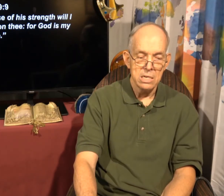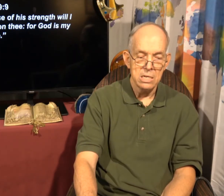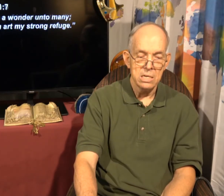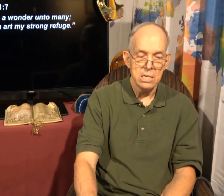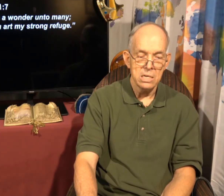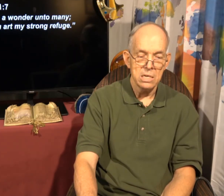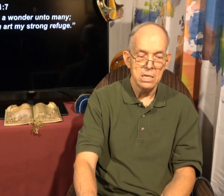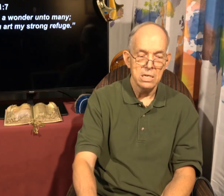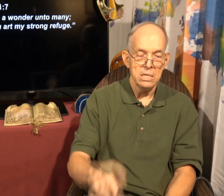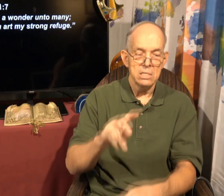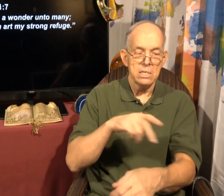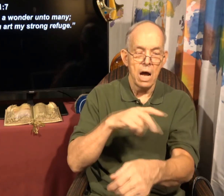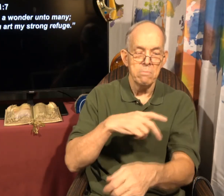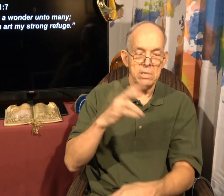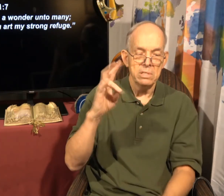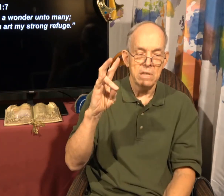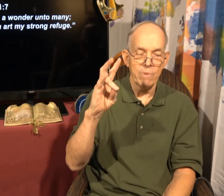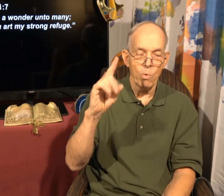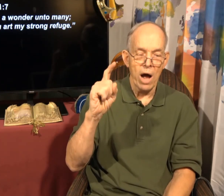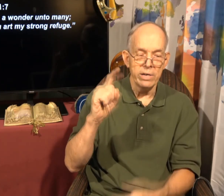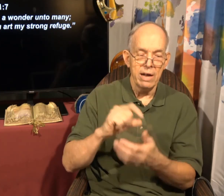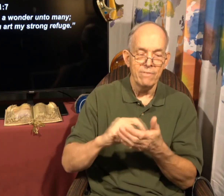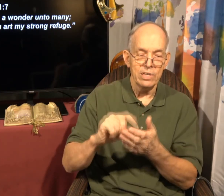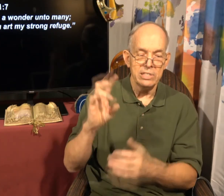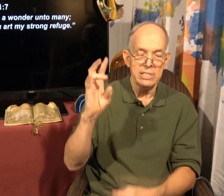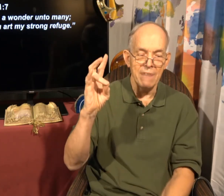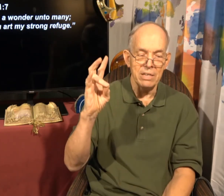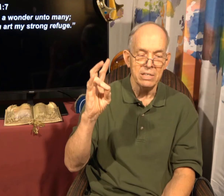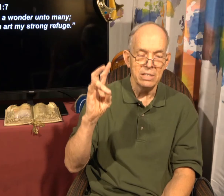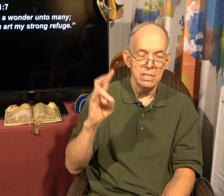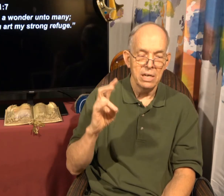for God is my defense.